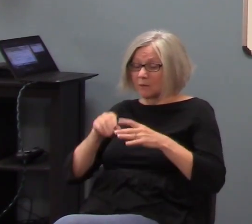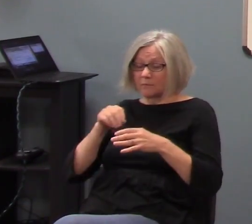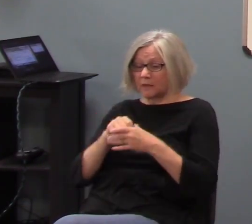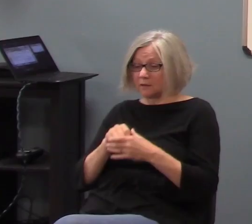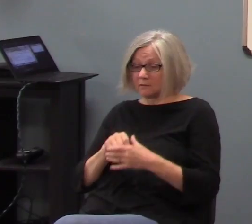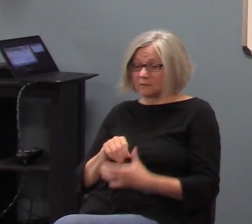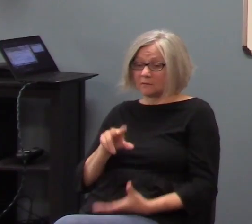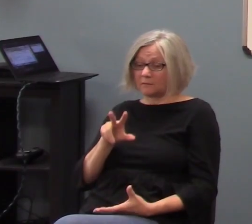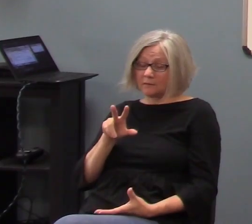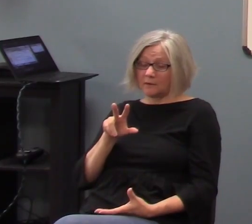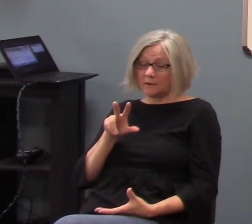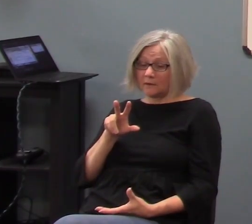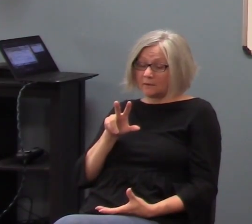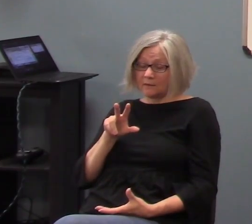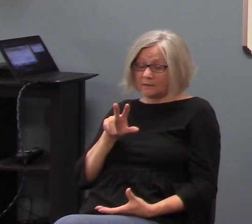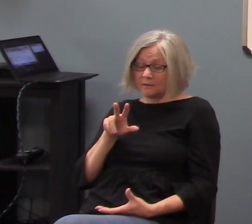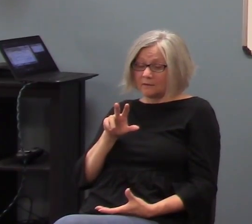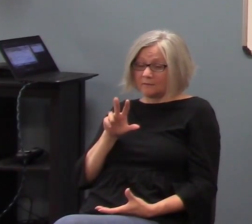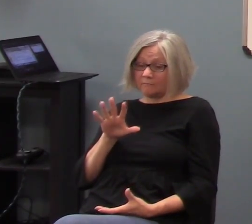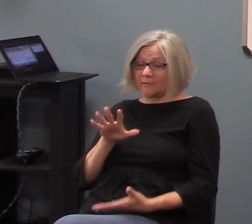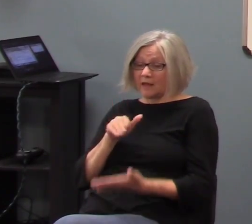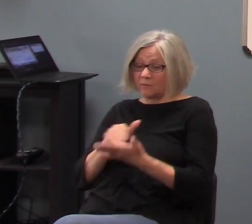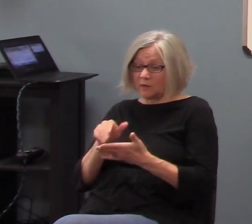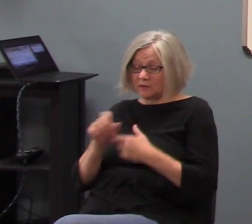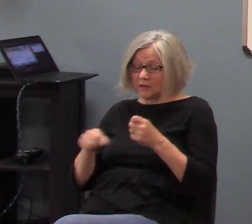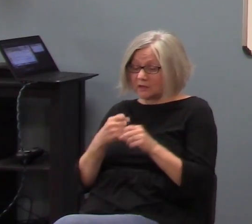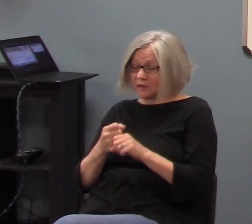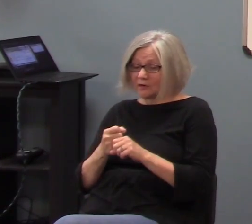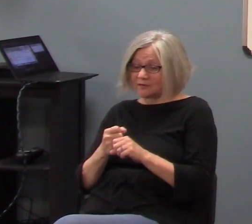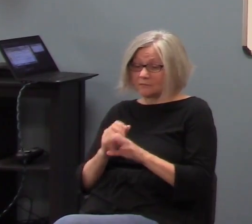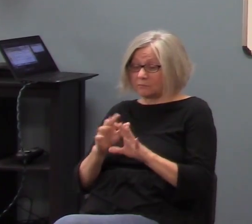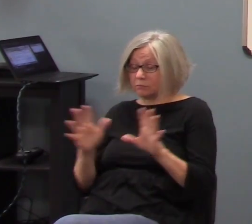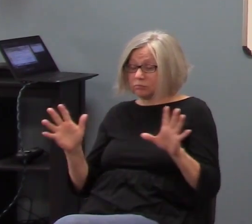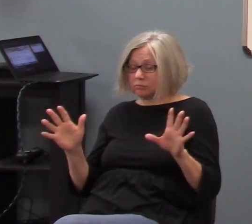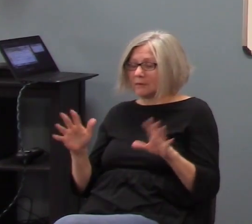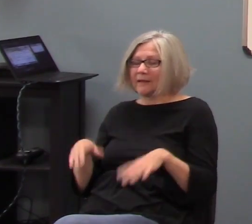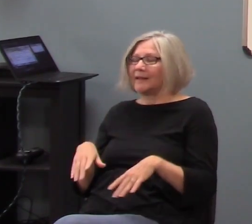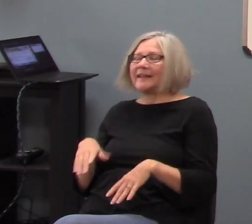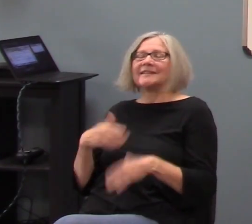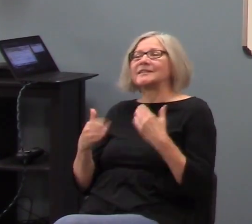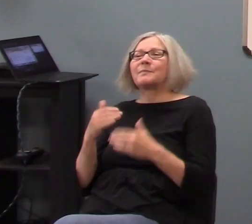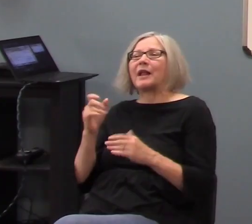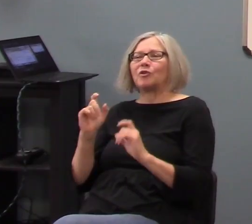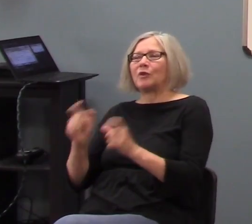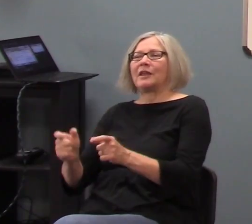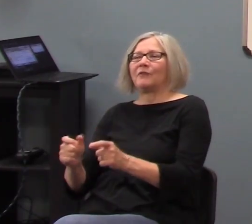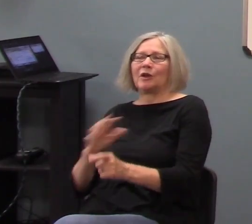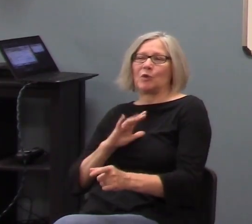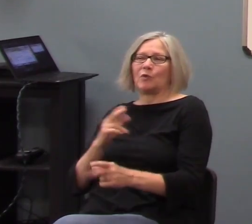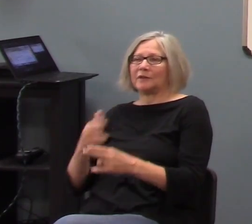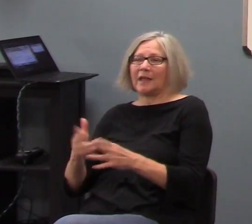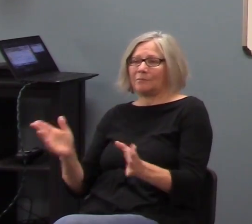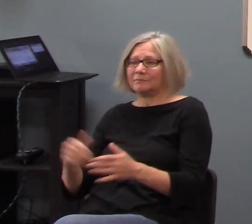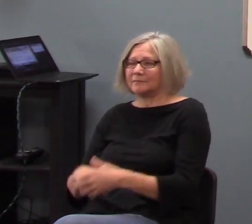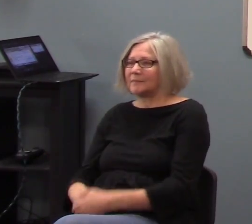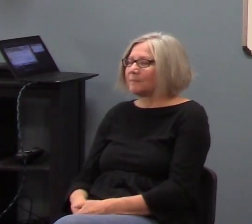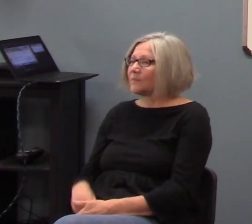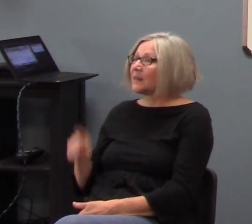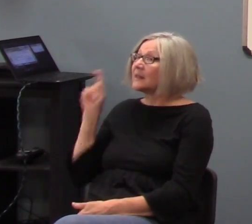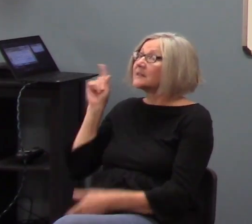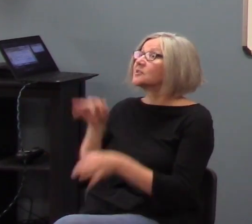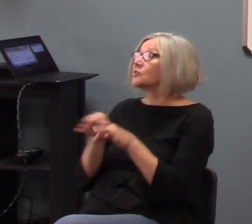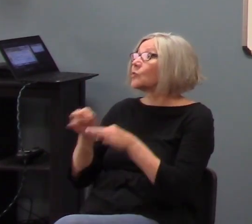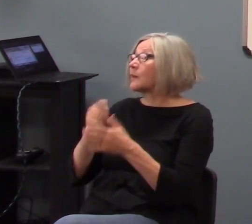name. It's important to recognize the difference between vocab and an actual explanation, and this is one of those cases, where this describes